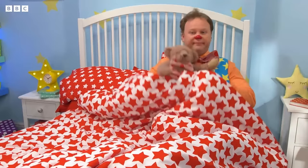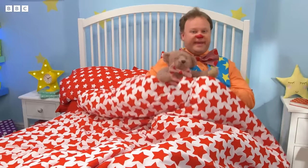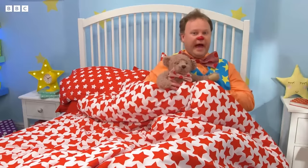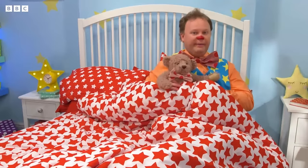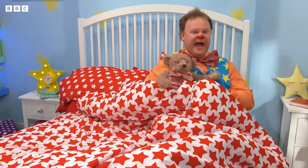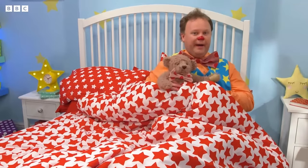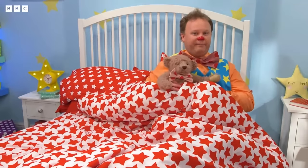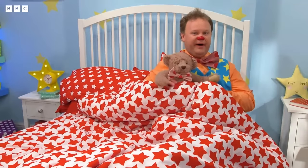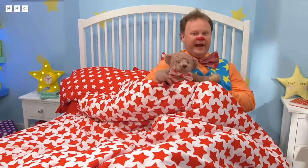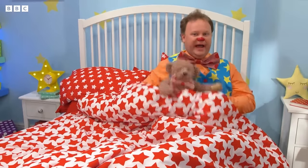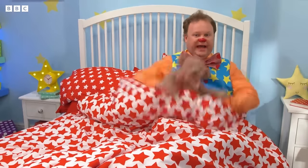Coming up, Polly!